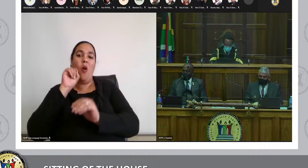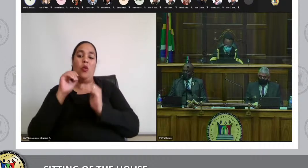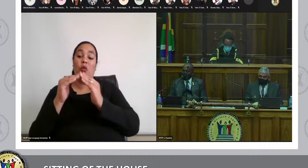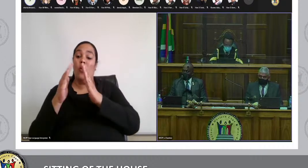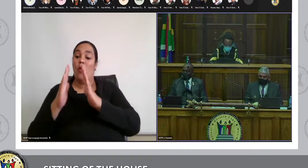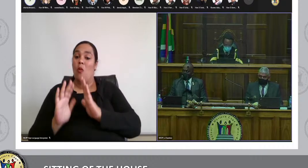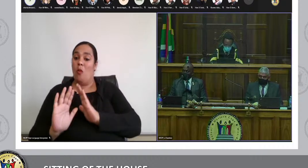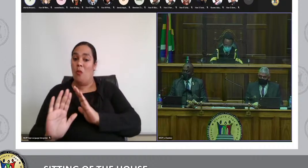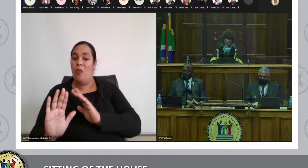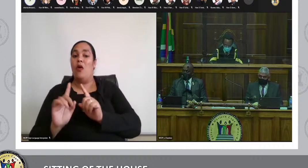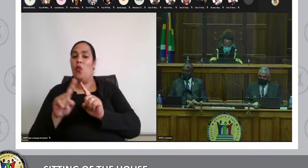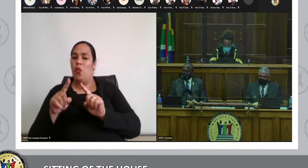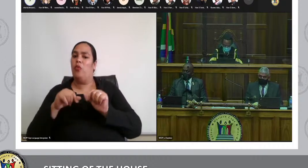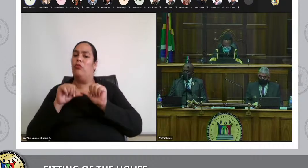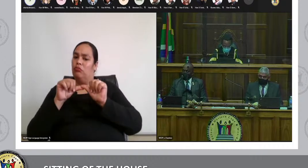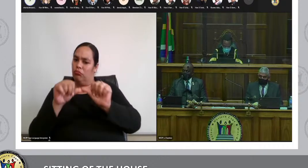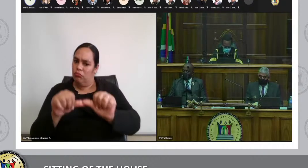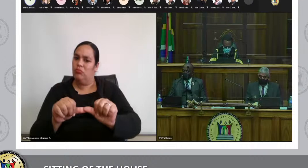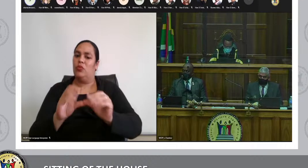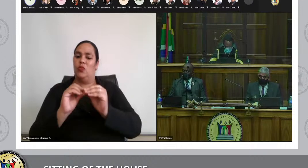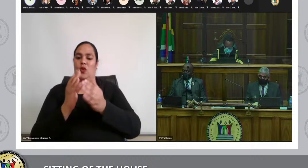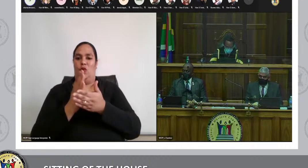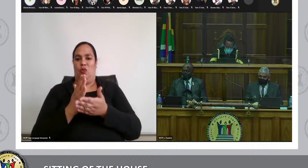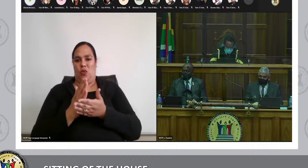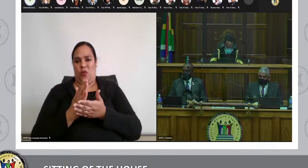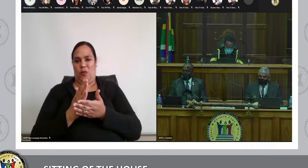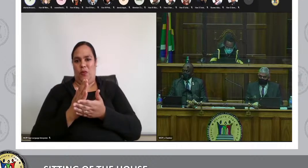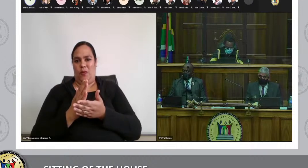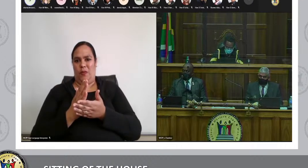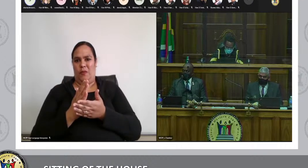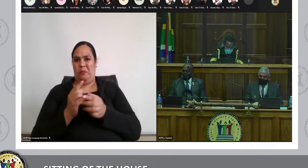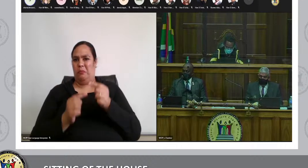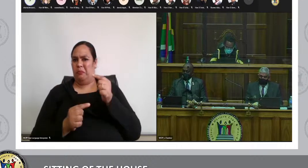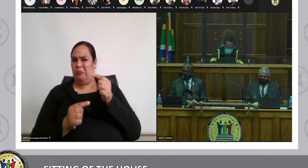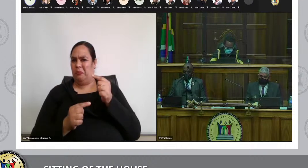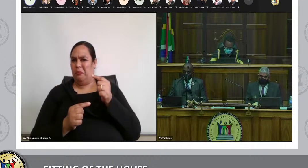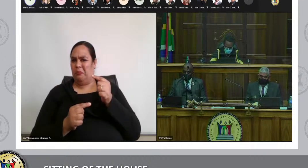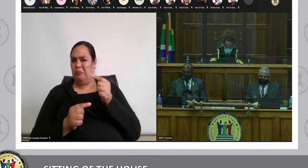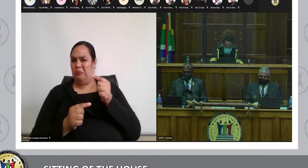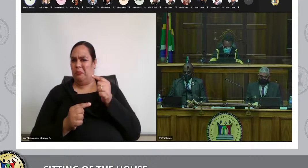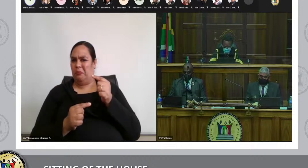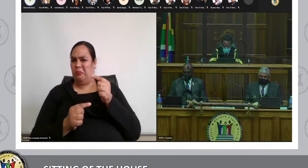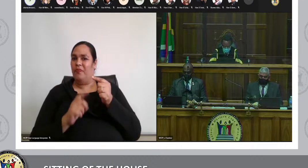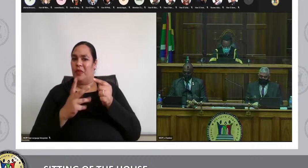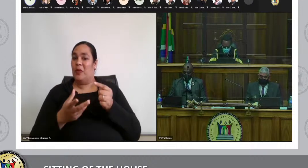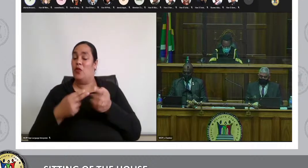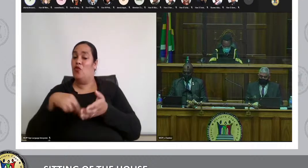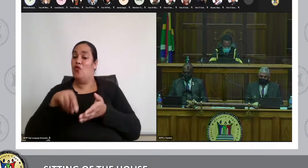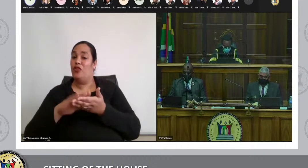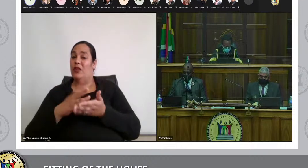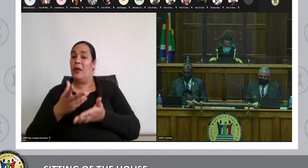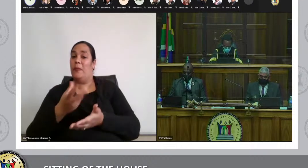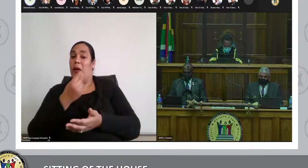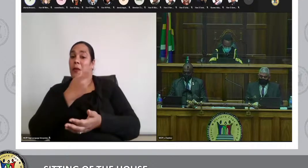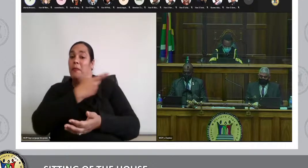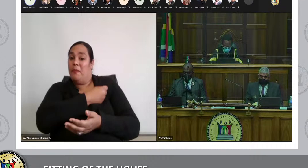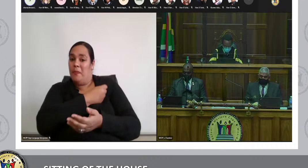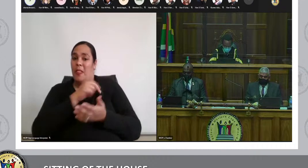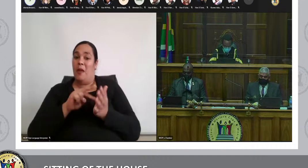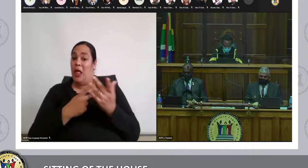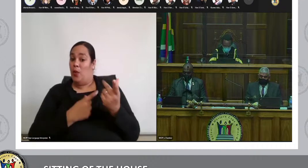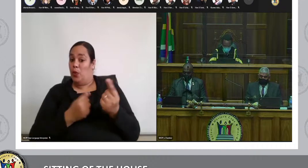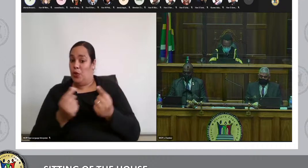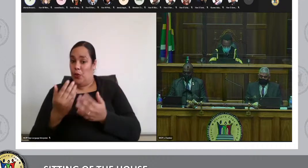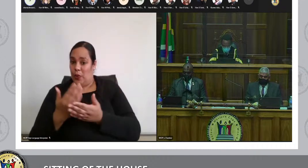homes. We will continue to ensure that the COVID-19 vaccination and registration is rolled out